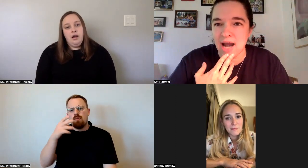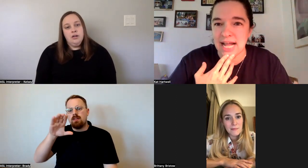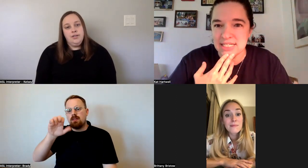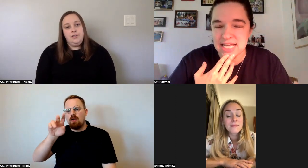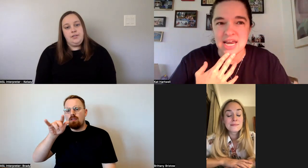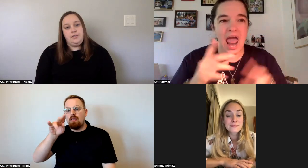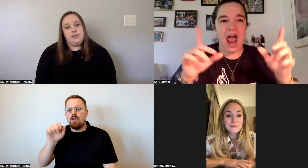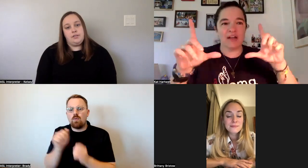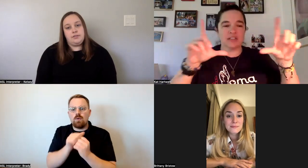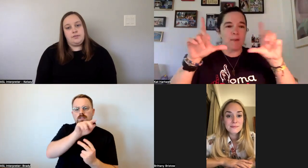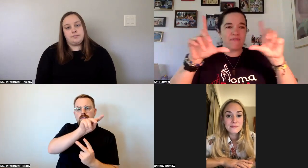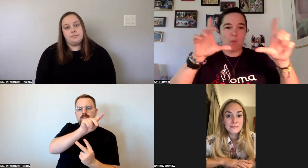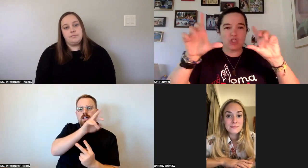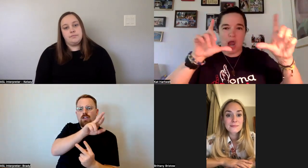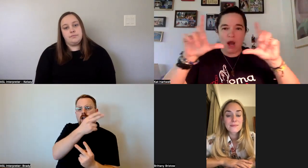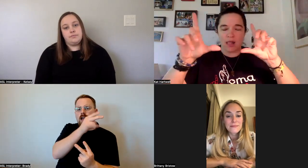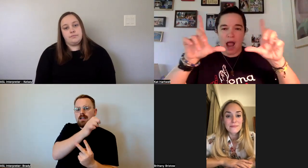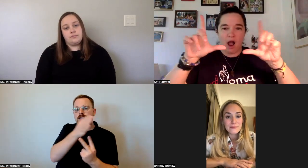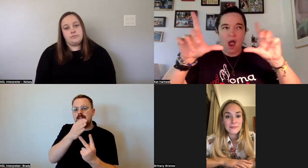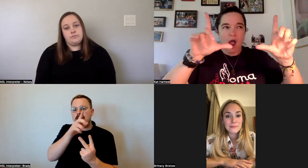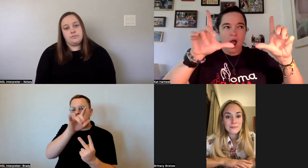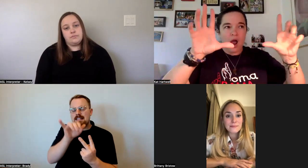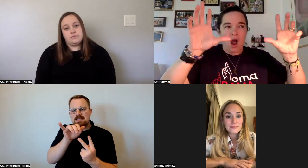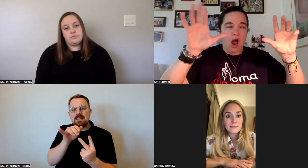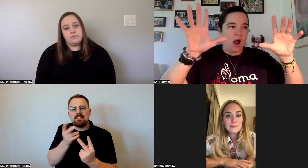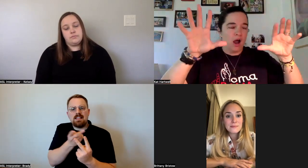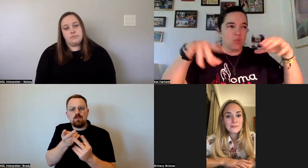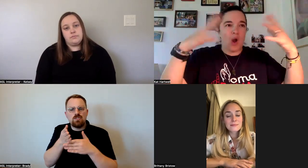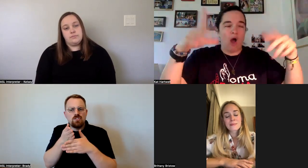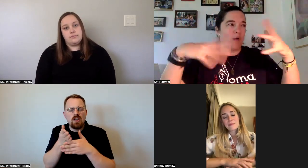Hand and Lacey, and some of them were sharing like